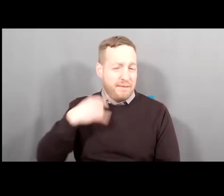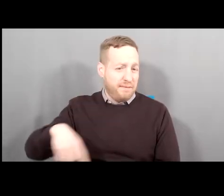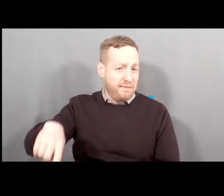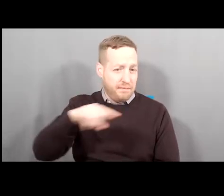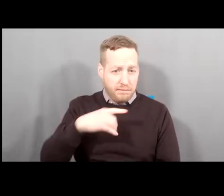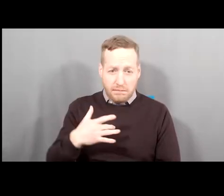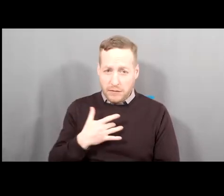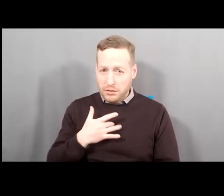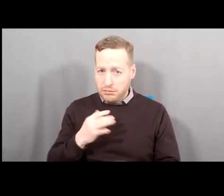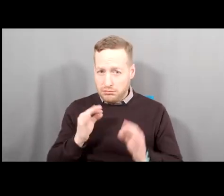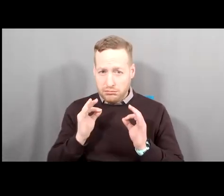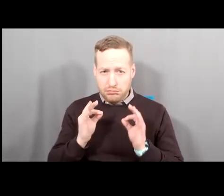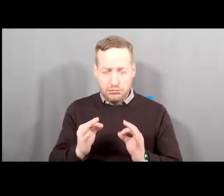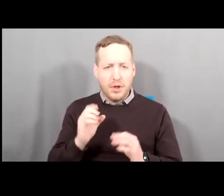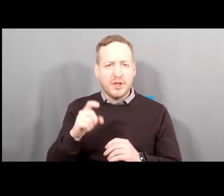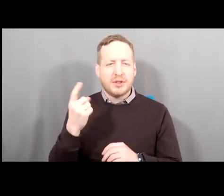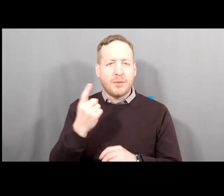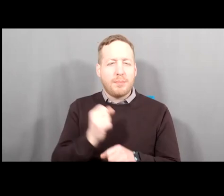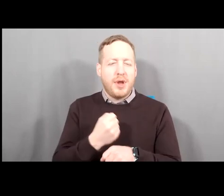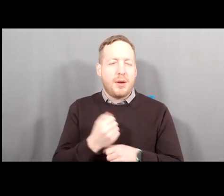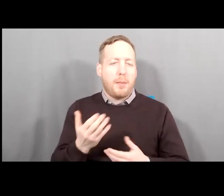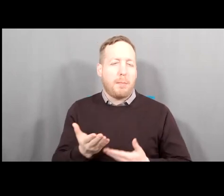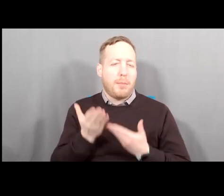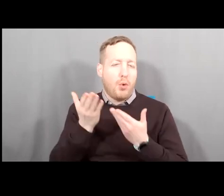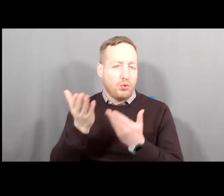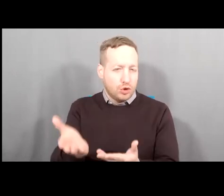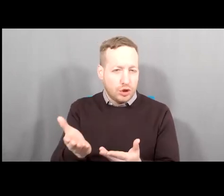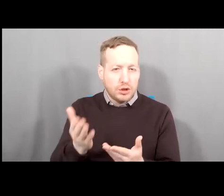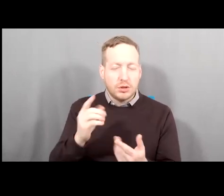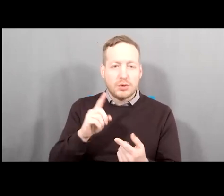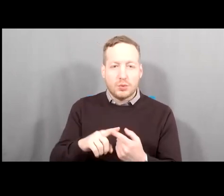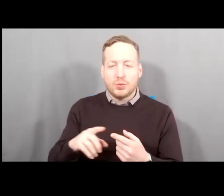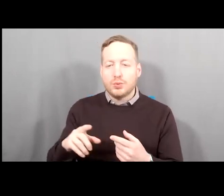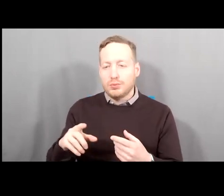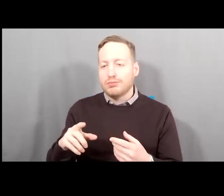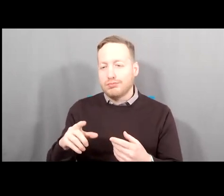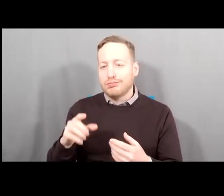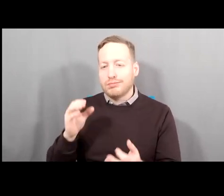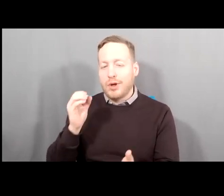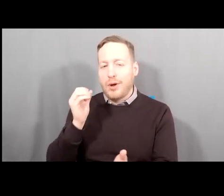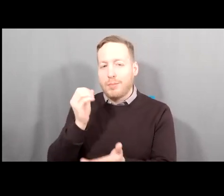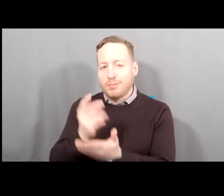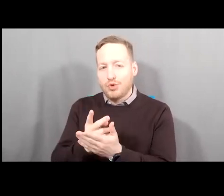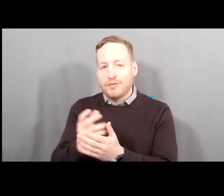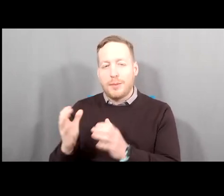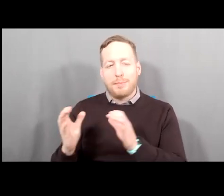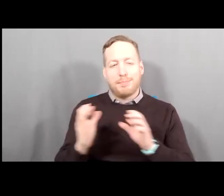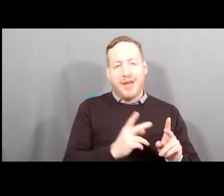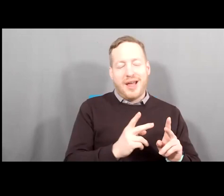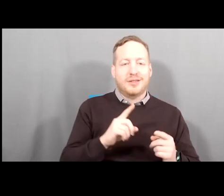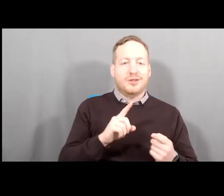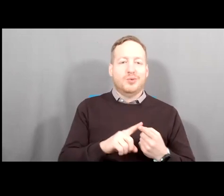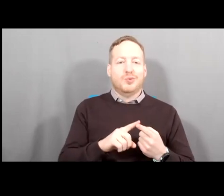Thank you, Caroline. So how does everybody else feel? Is that something that we want to make a motion